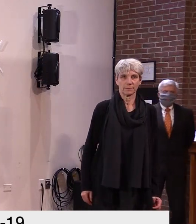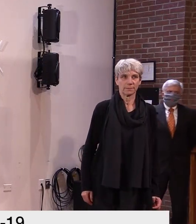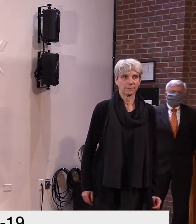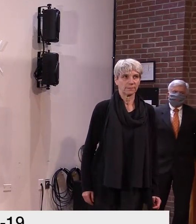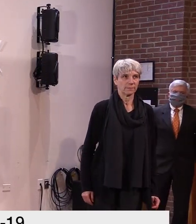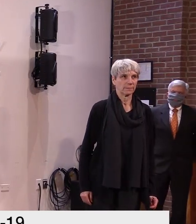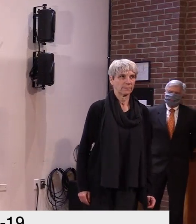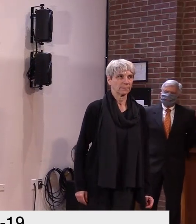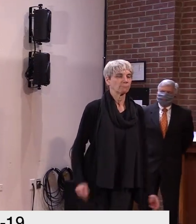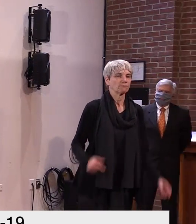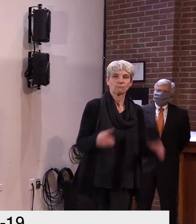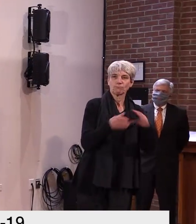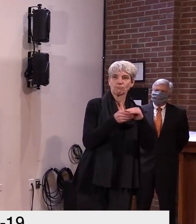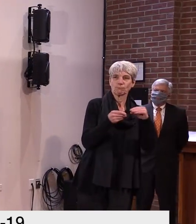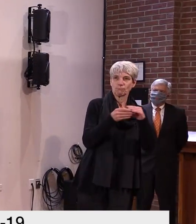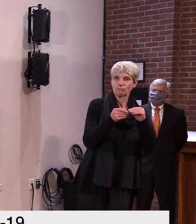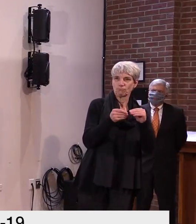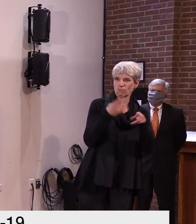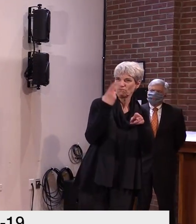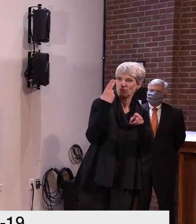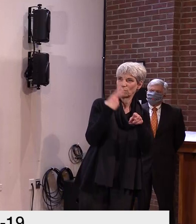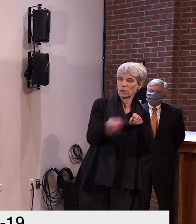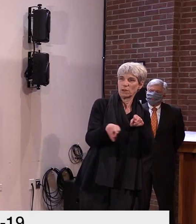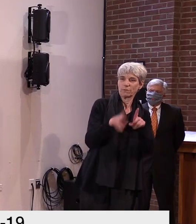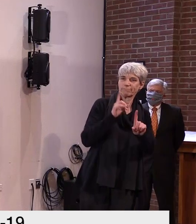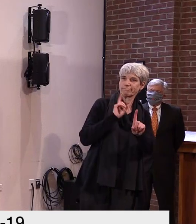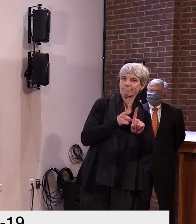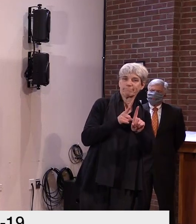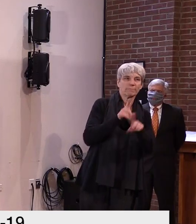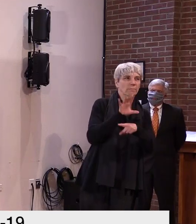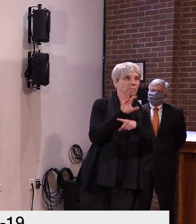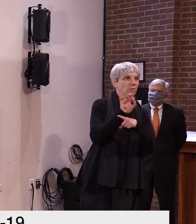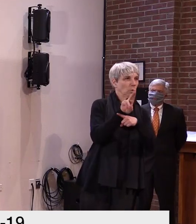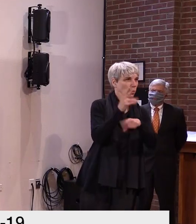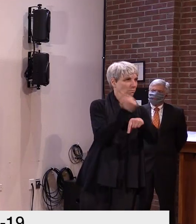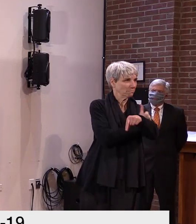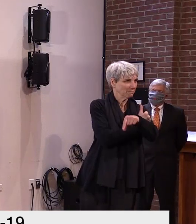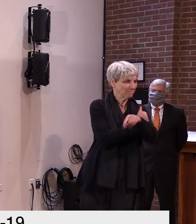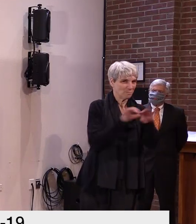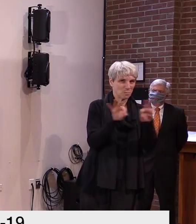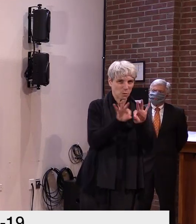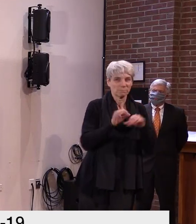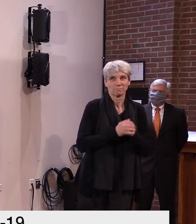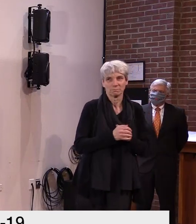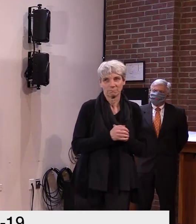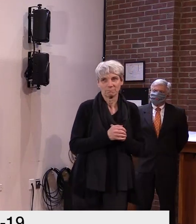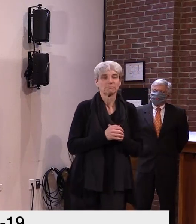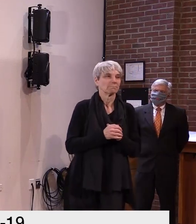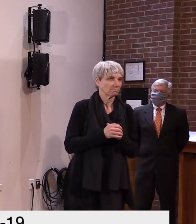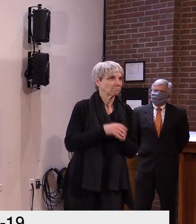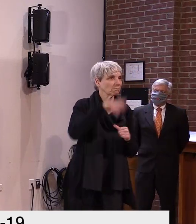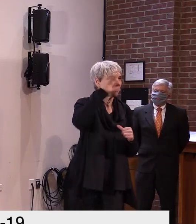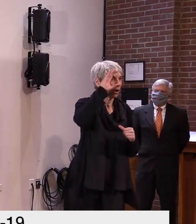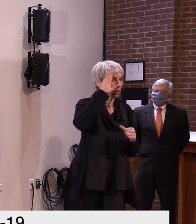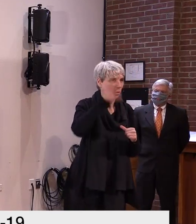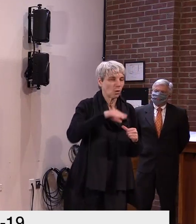Just a quick follow-up on flu vaccine, since that is a topic of concern this morning, as